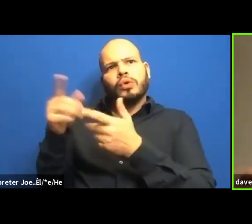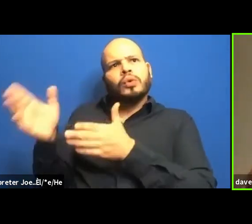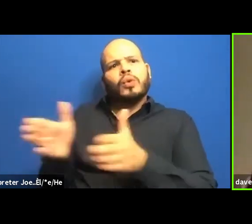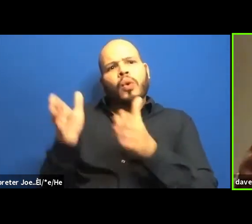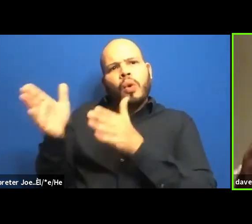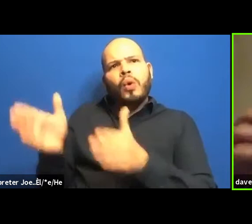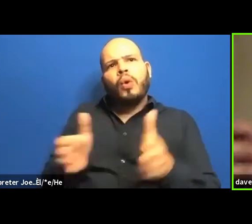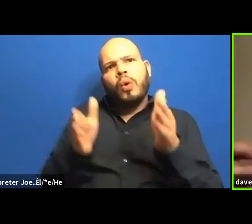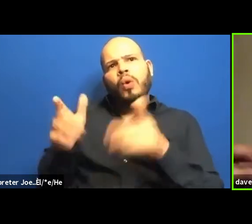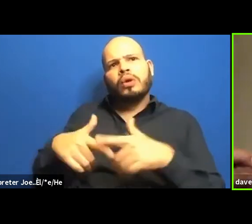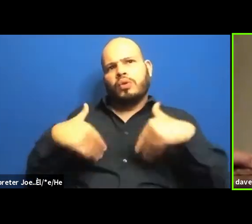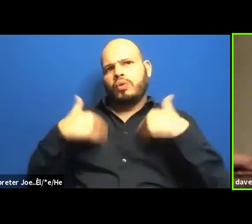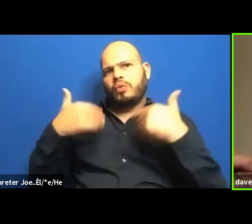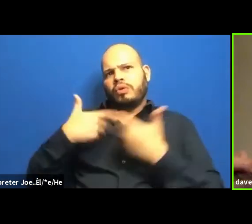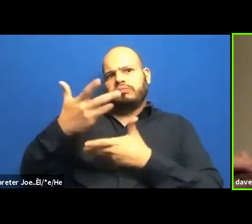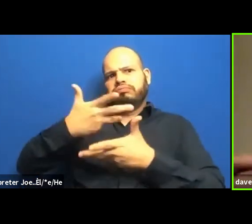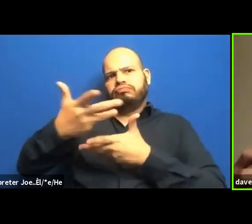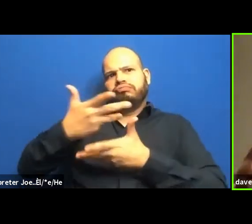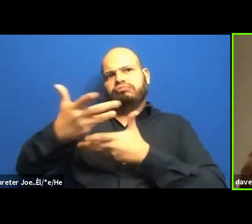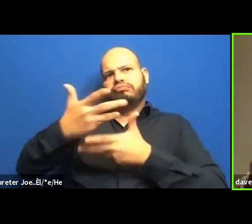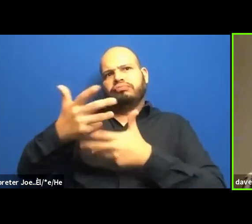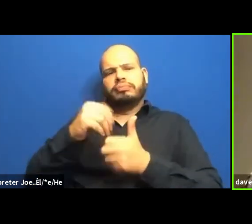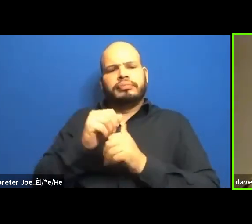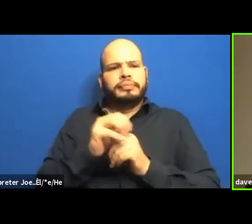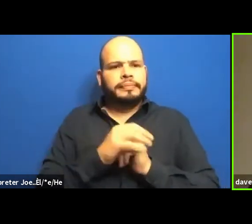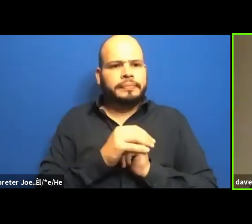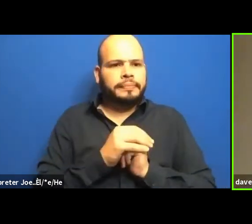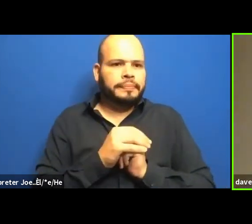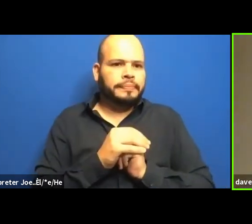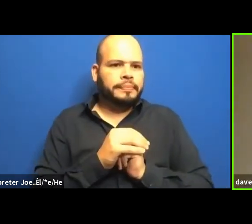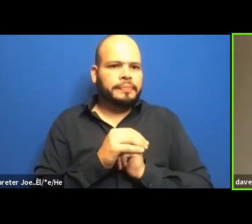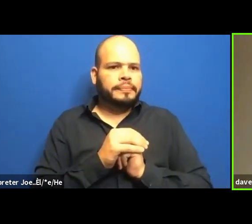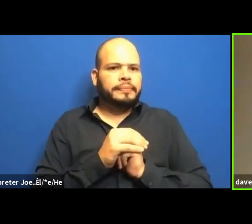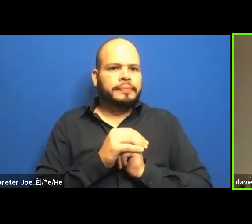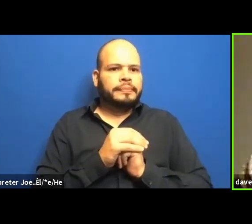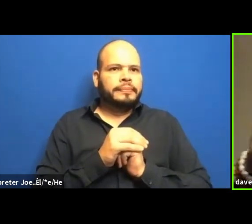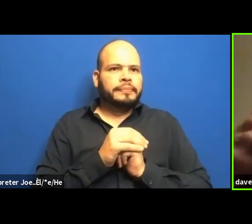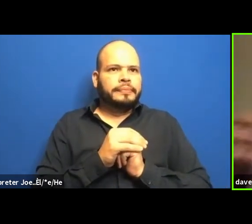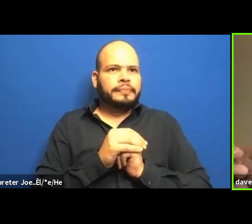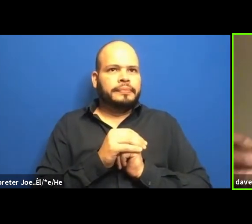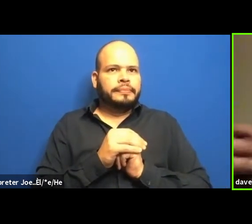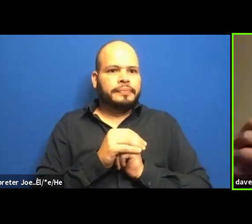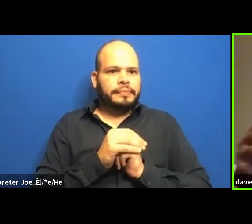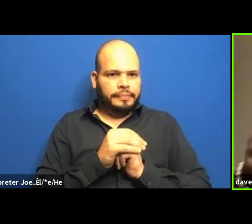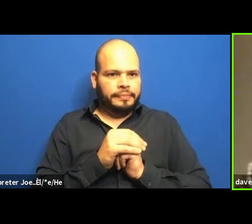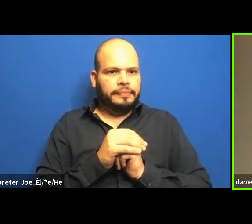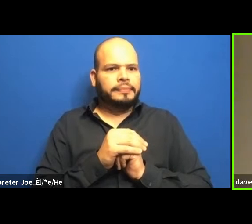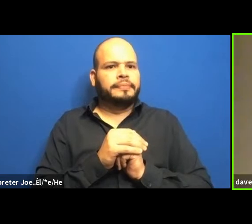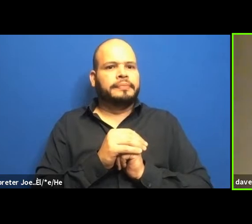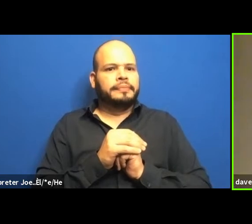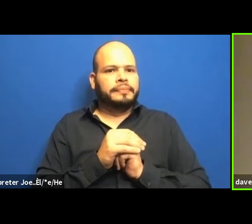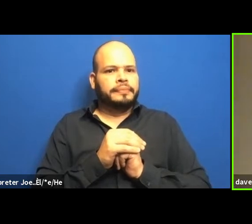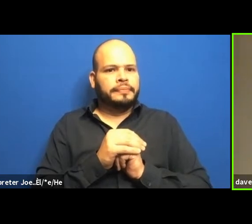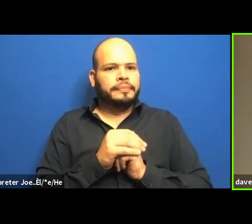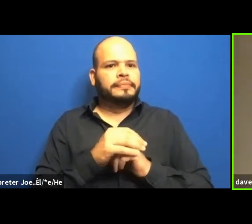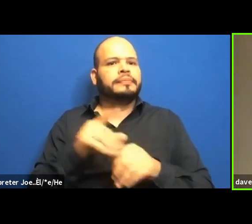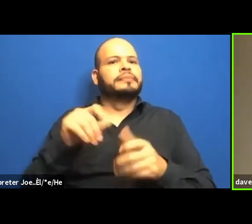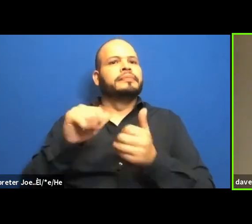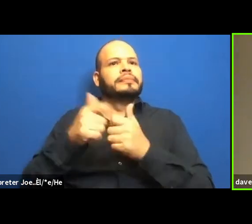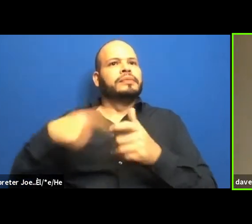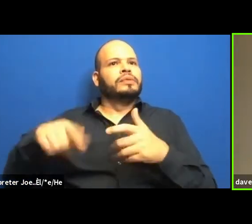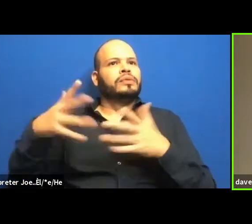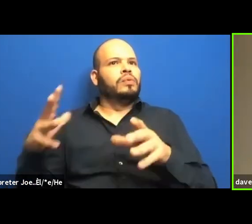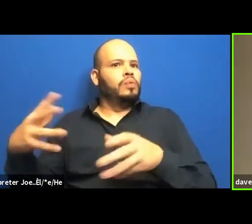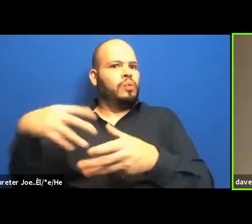already involved? And then what would you want to say to educators and activists who